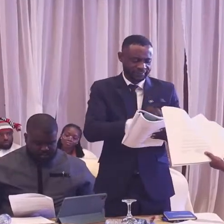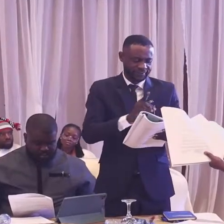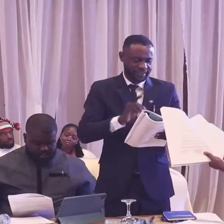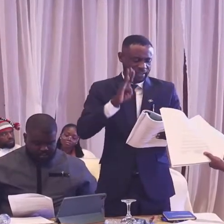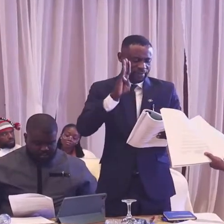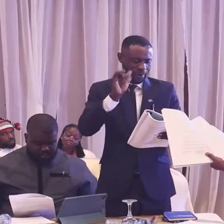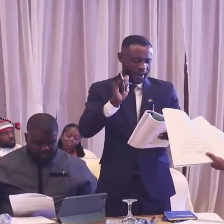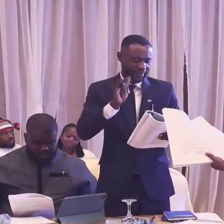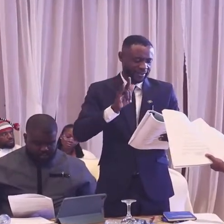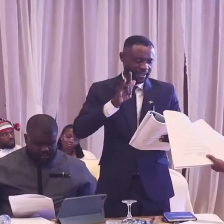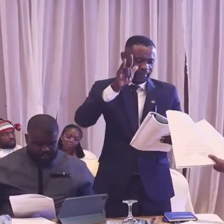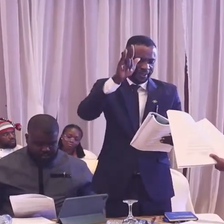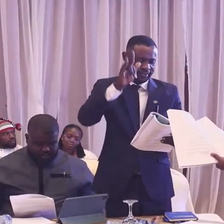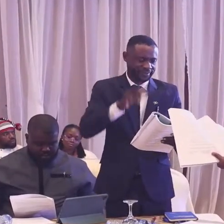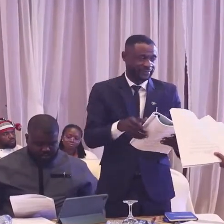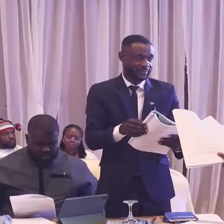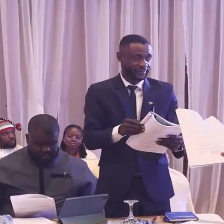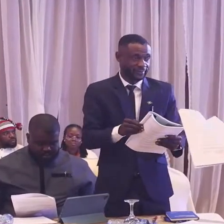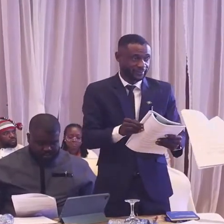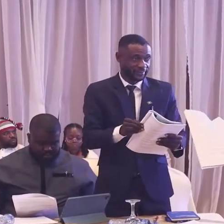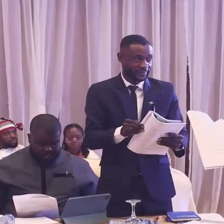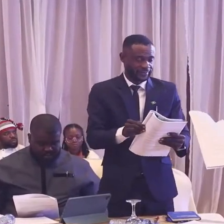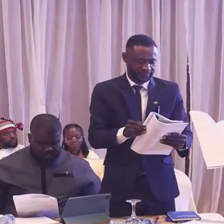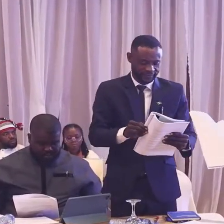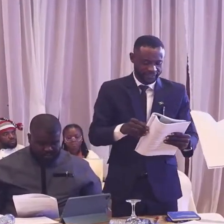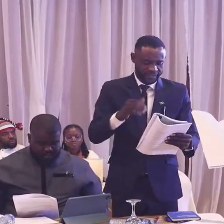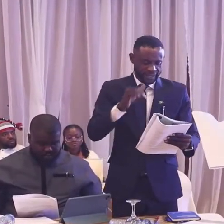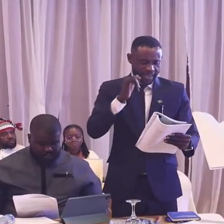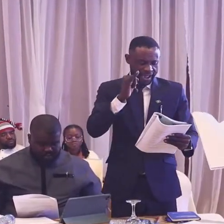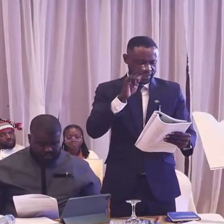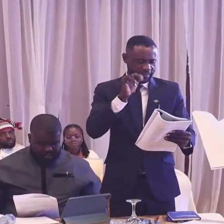disability, by Emirates Airline,